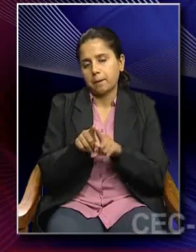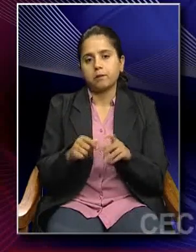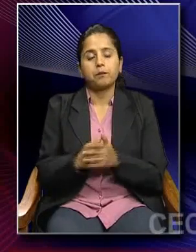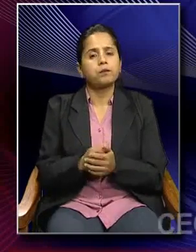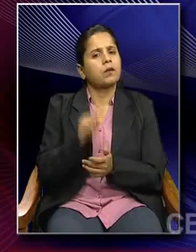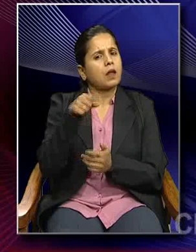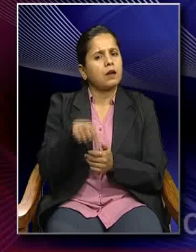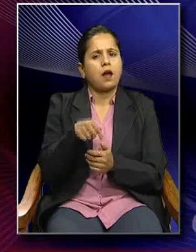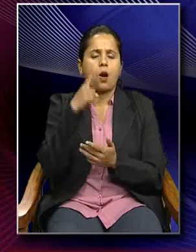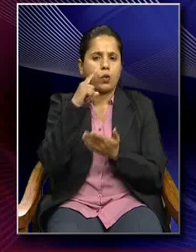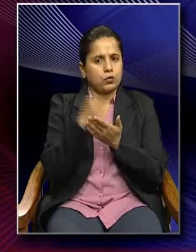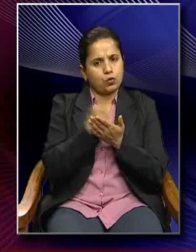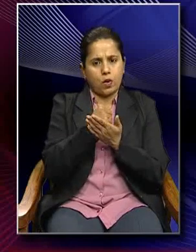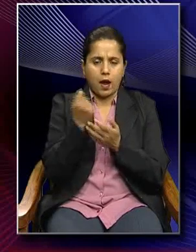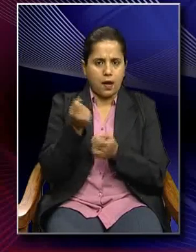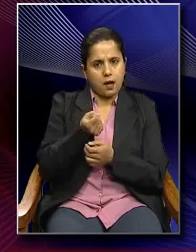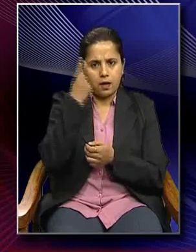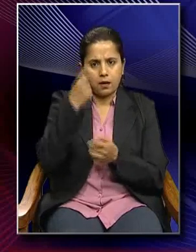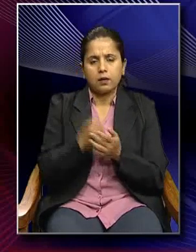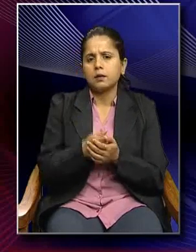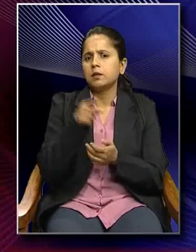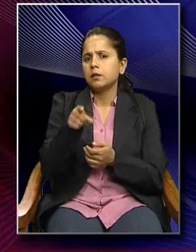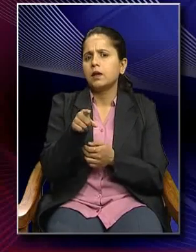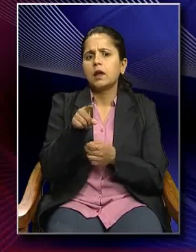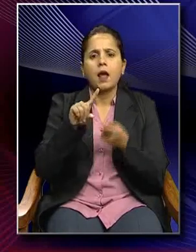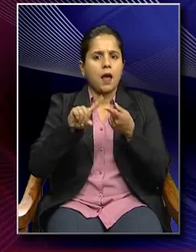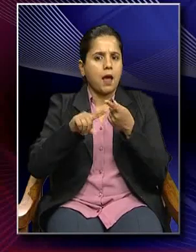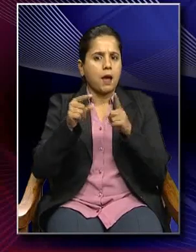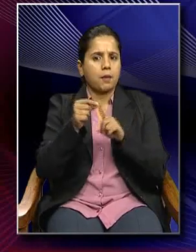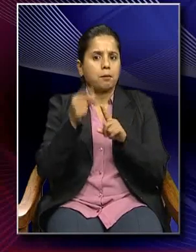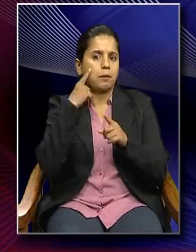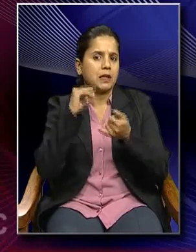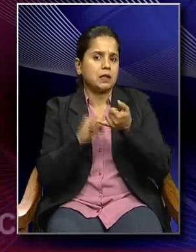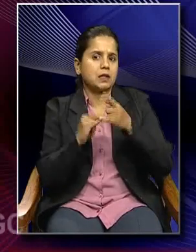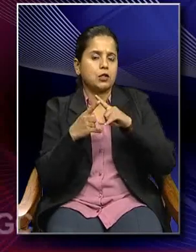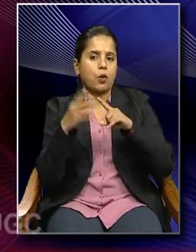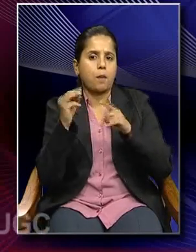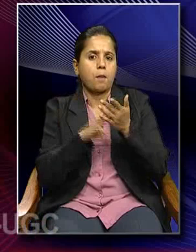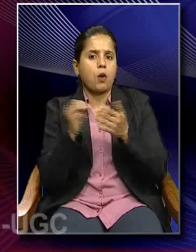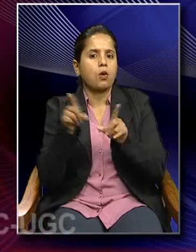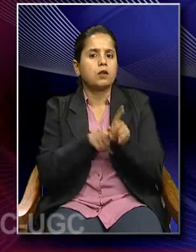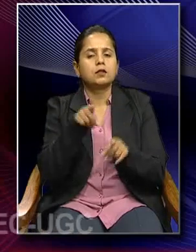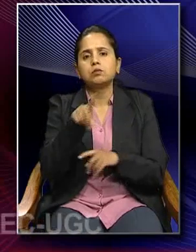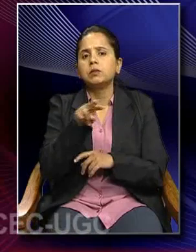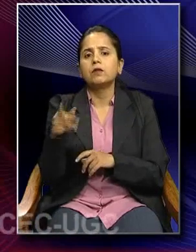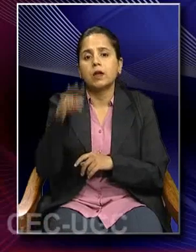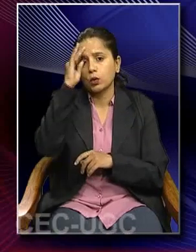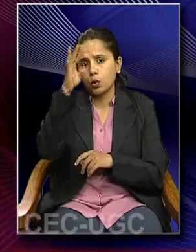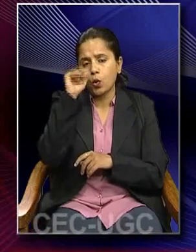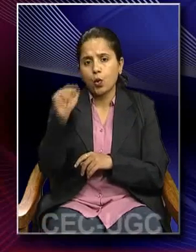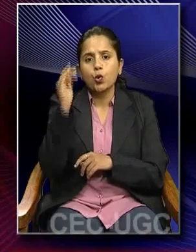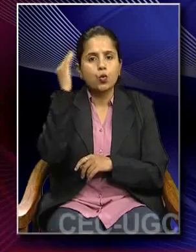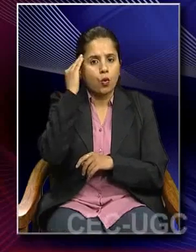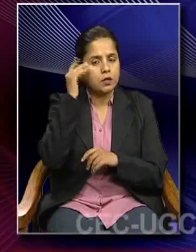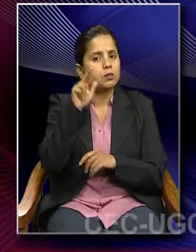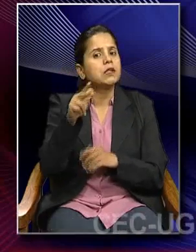Now let us try to understand what is the epistemology of Sāṅkhya, that is, what is the theory of